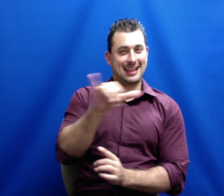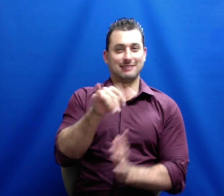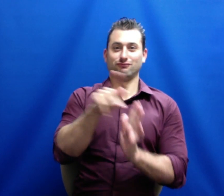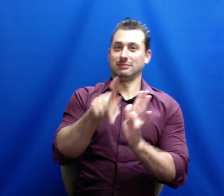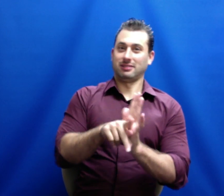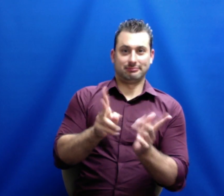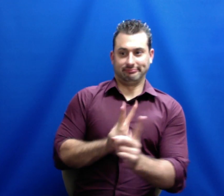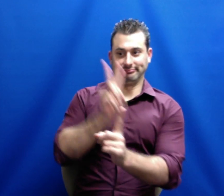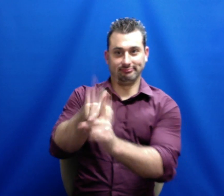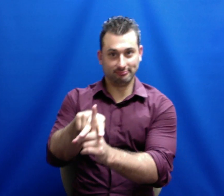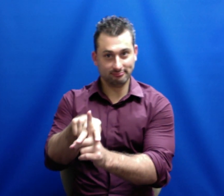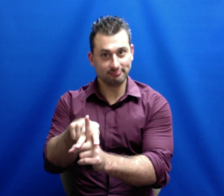principles apply here.